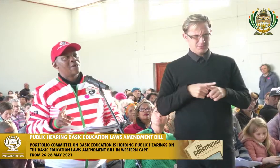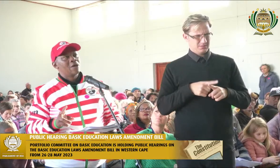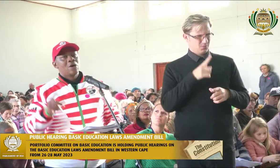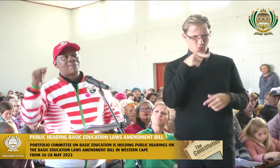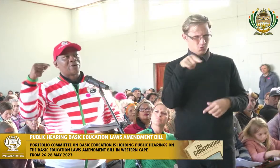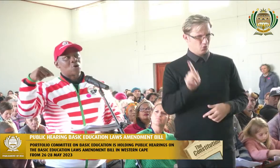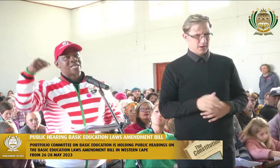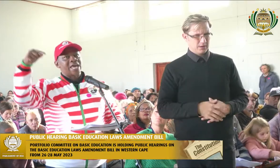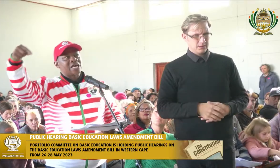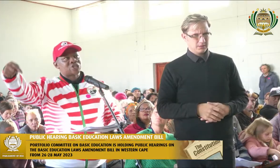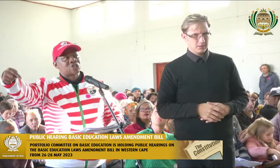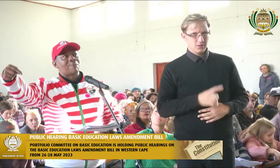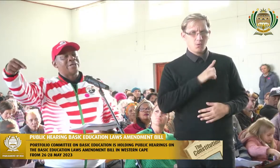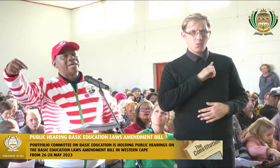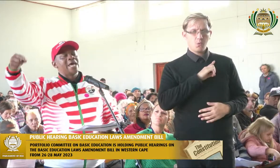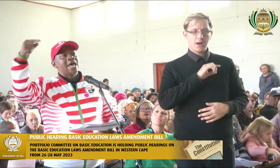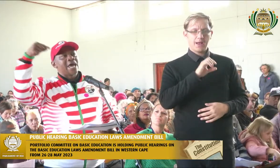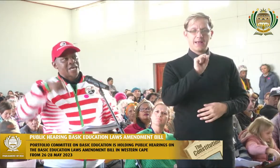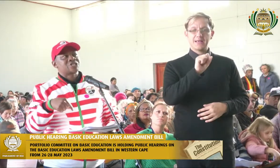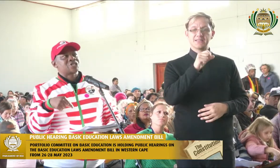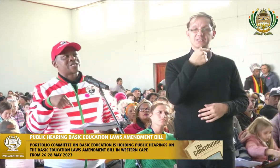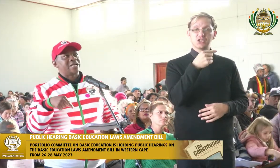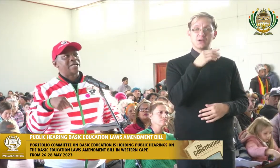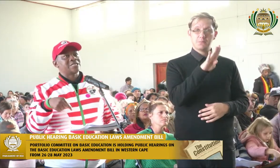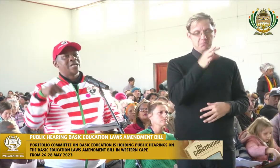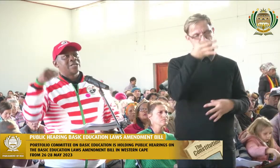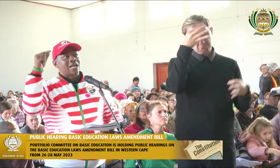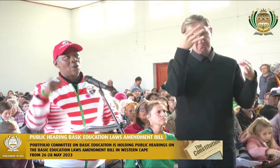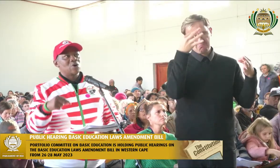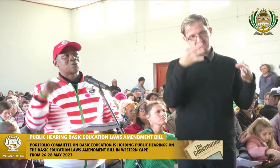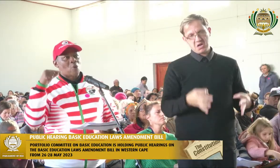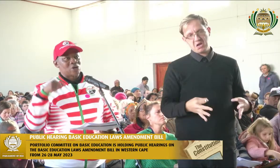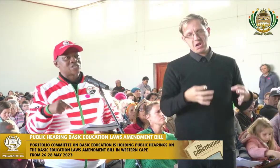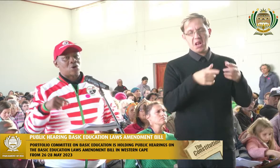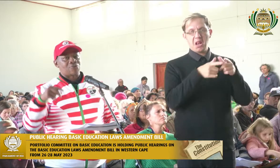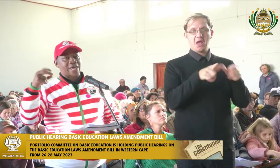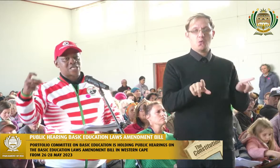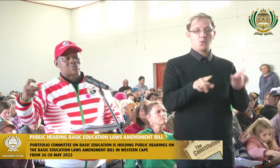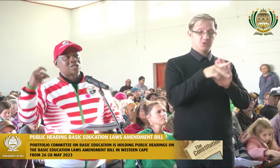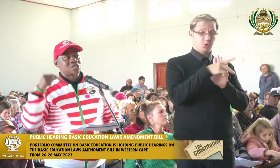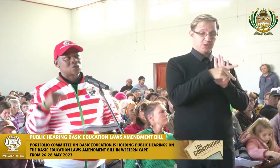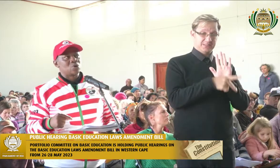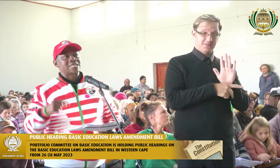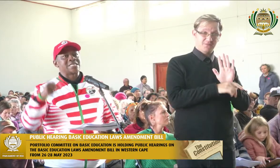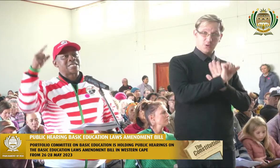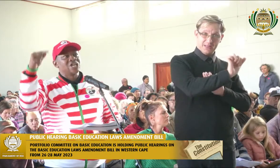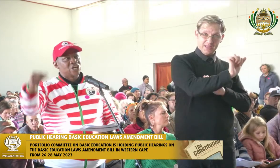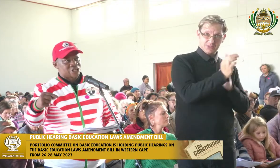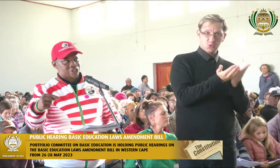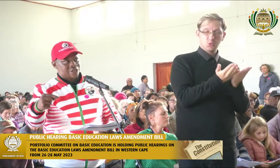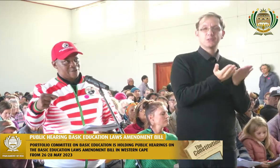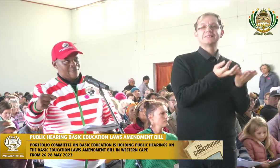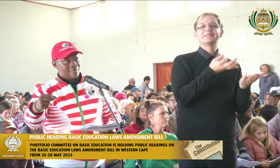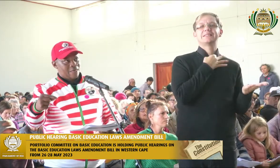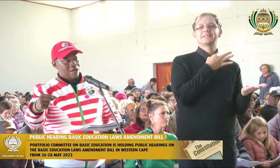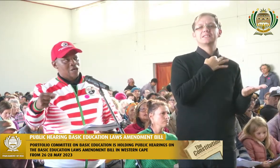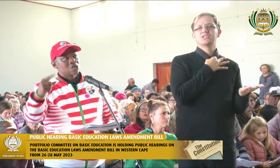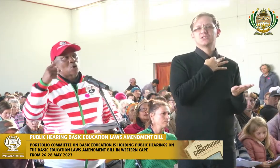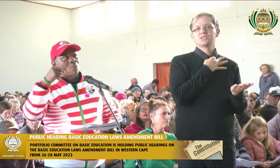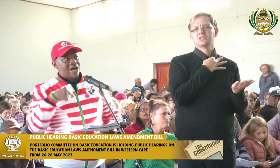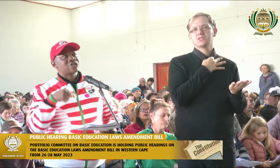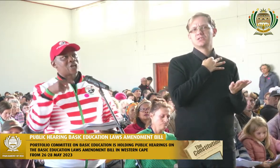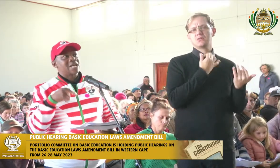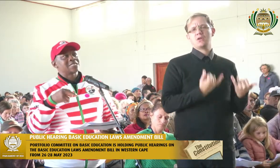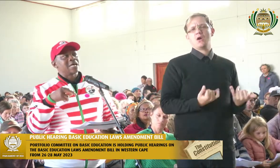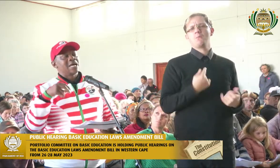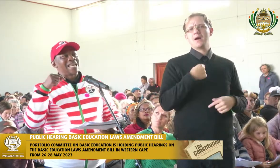all. Because the SGB has decided the language policy of the ex-Model C schools is English.